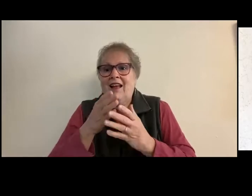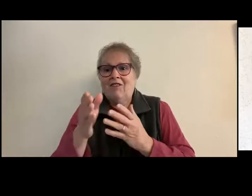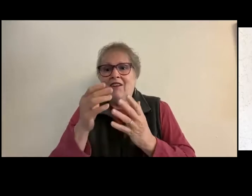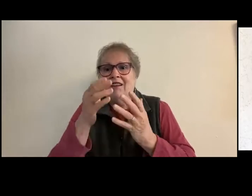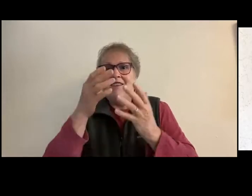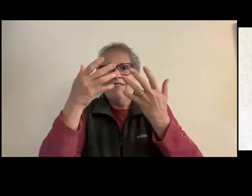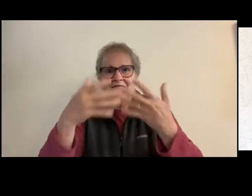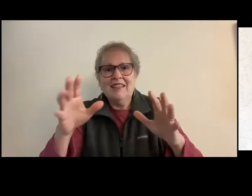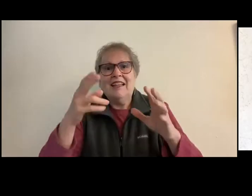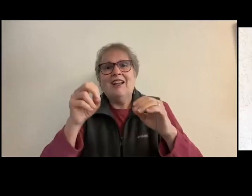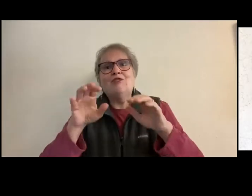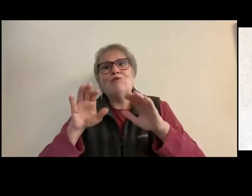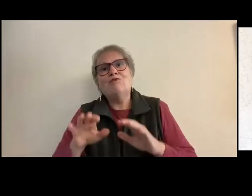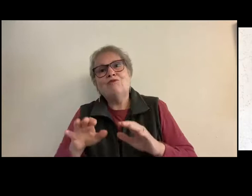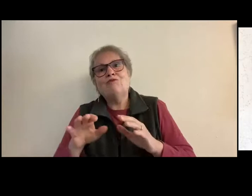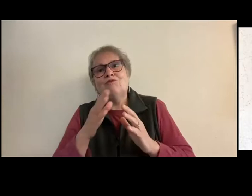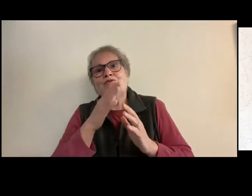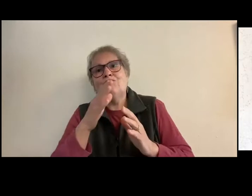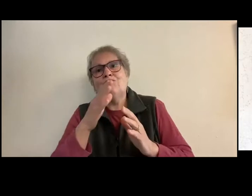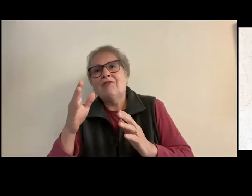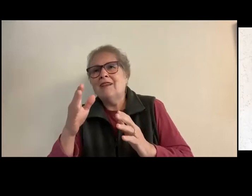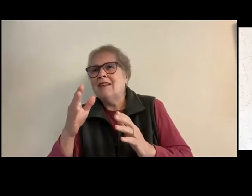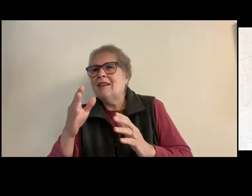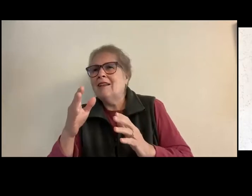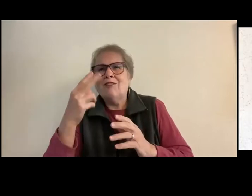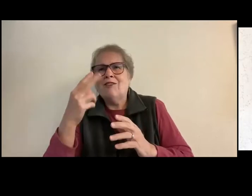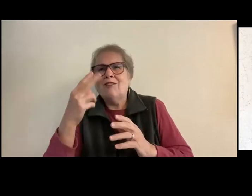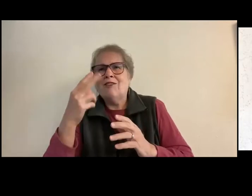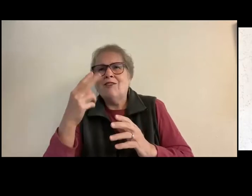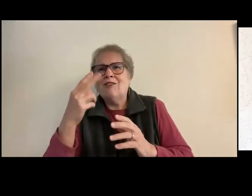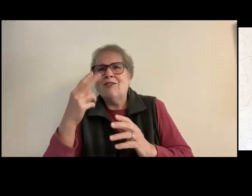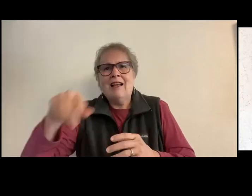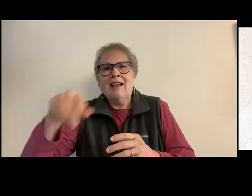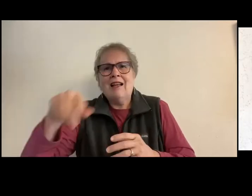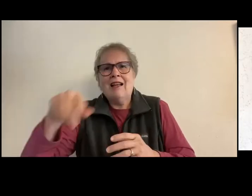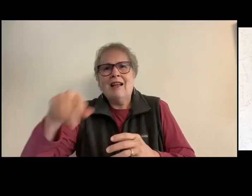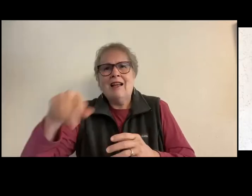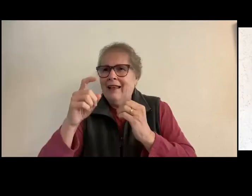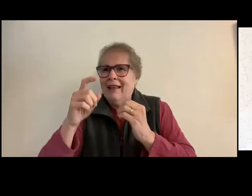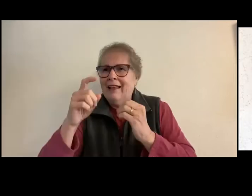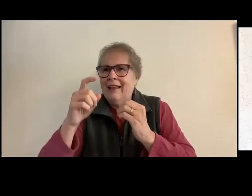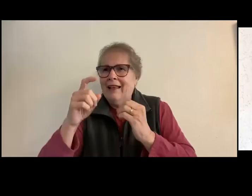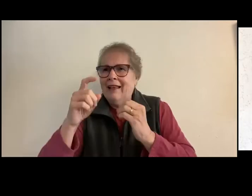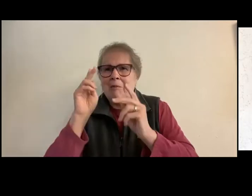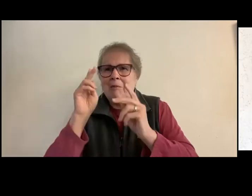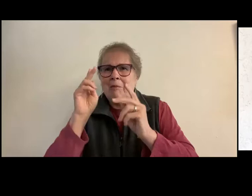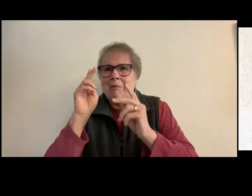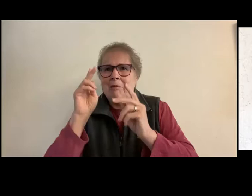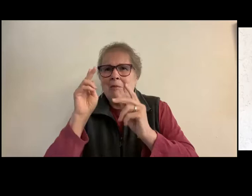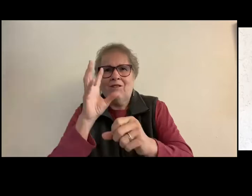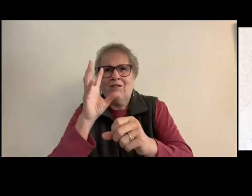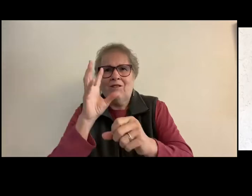successful. And after that was done, and then he kind of relaxed and realized our organization needs